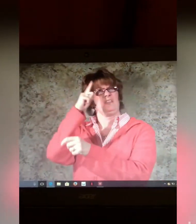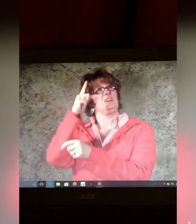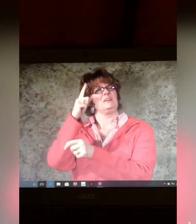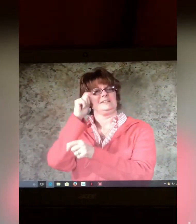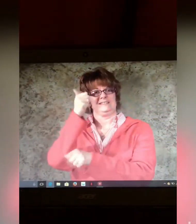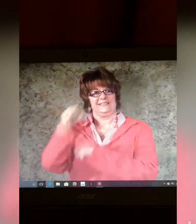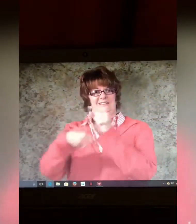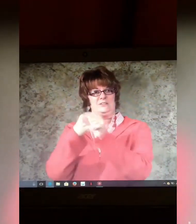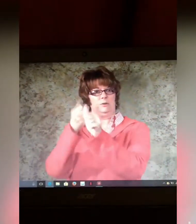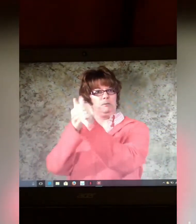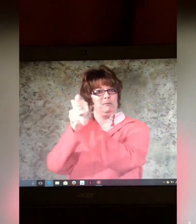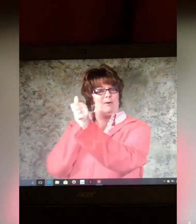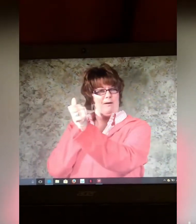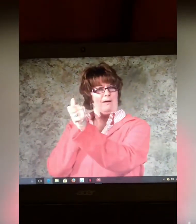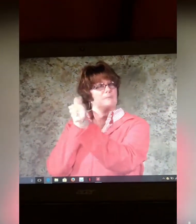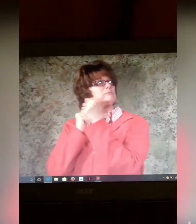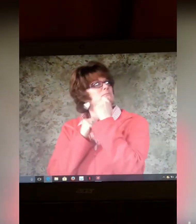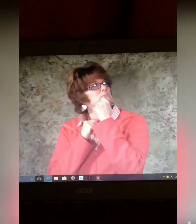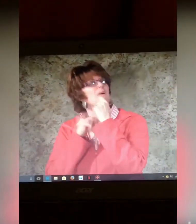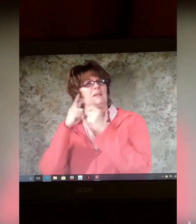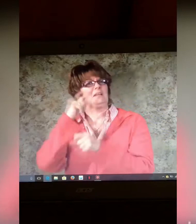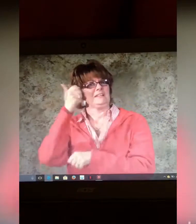than me, I think 10 years.